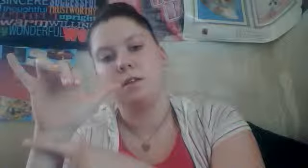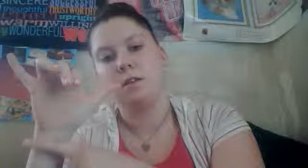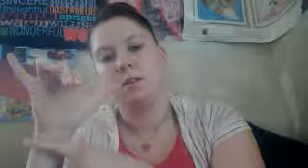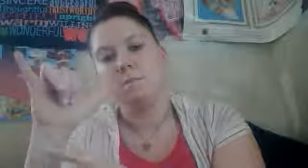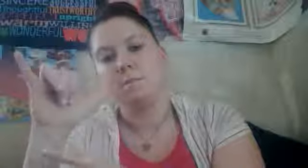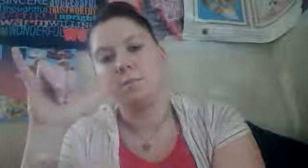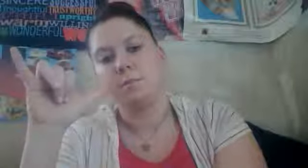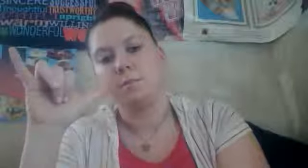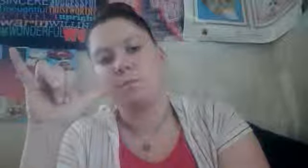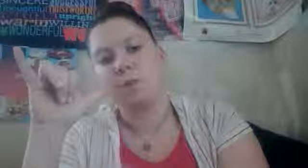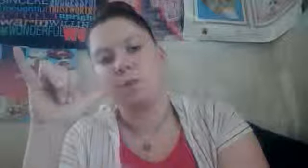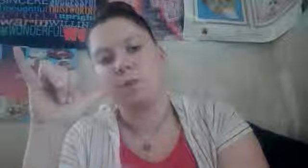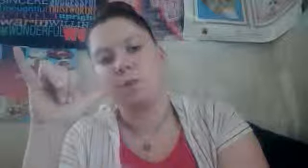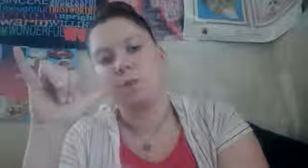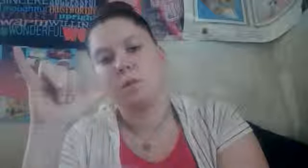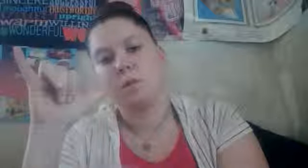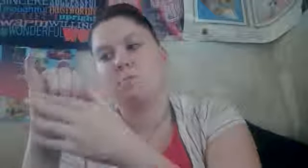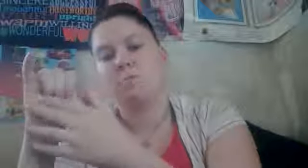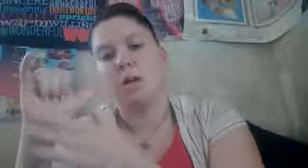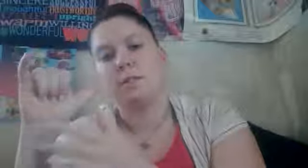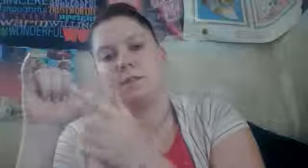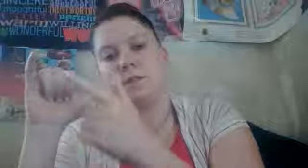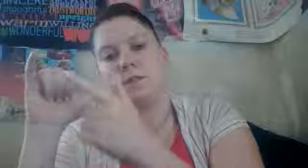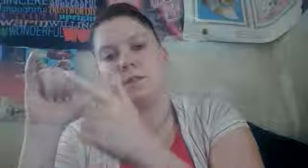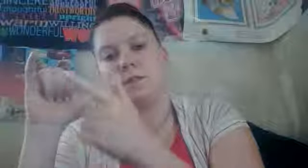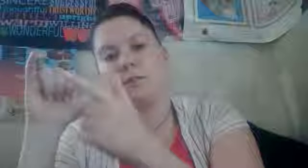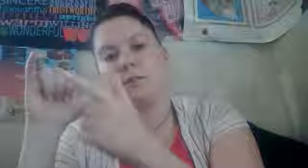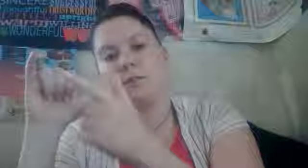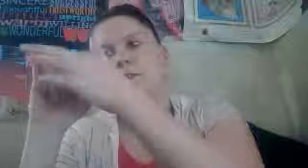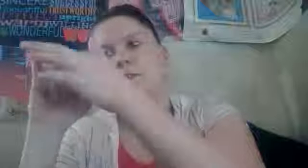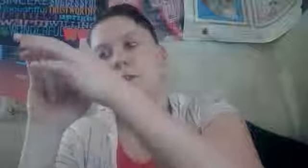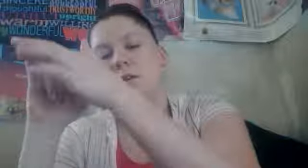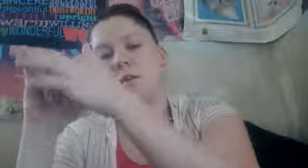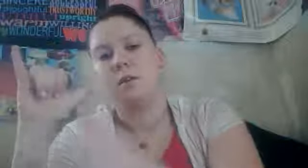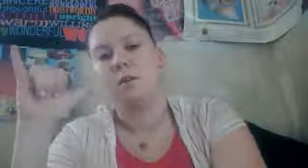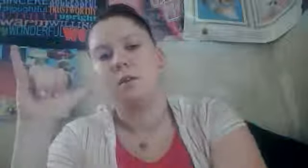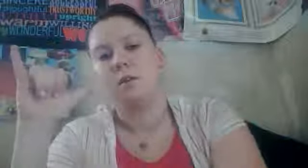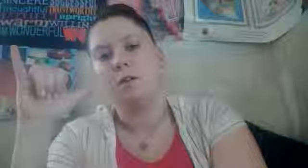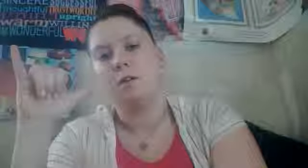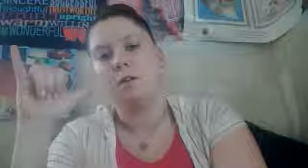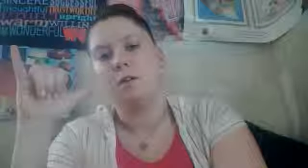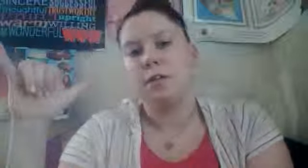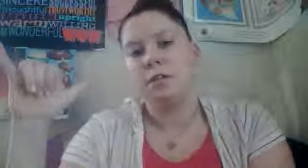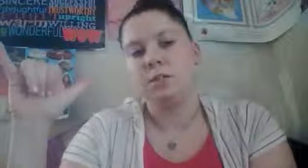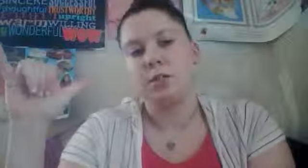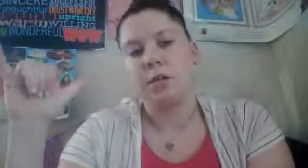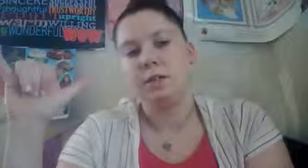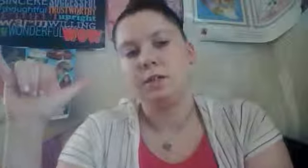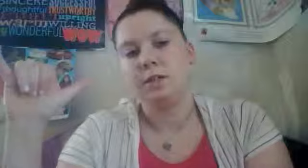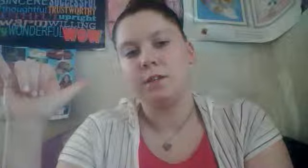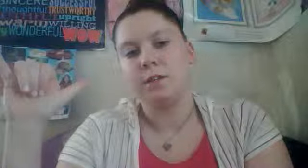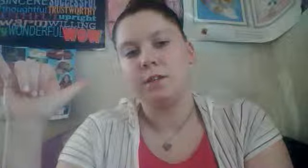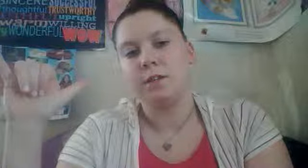arm, just minus the fingers that you everything, and just shake it like you're saying